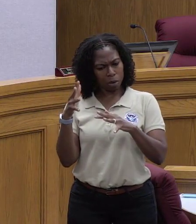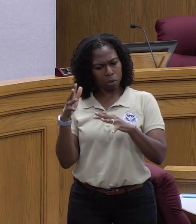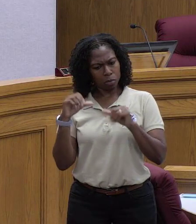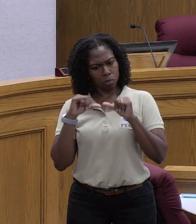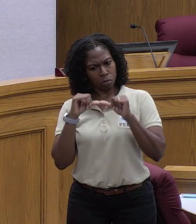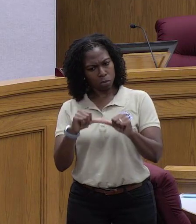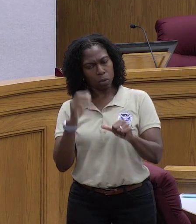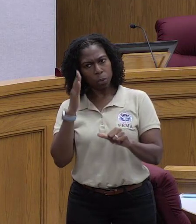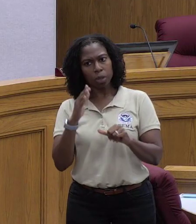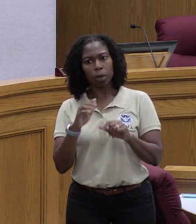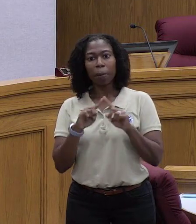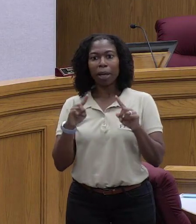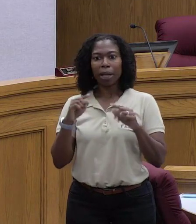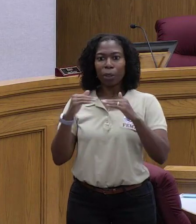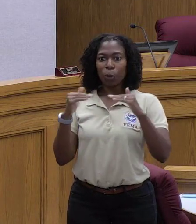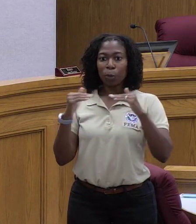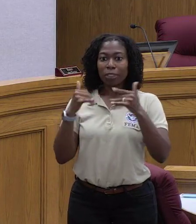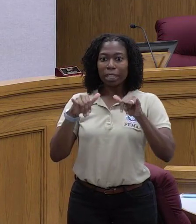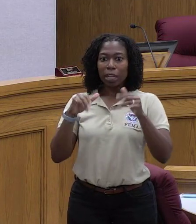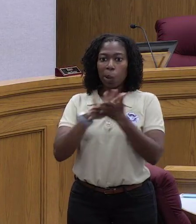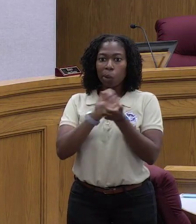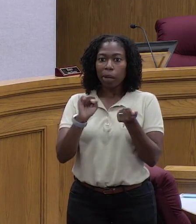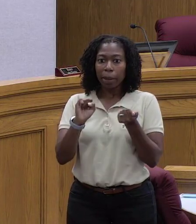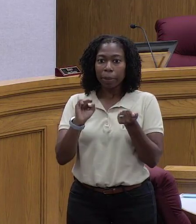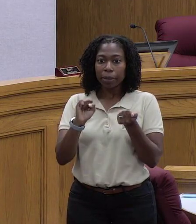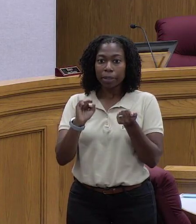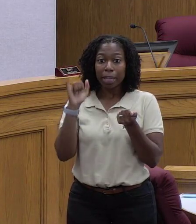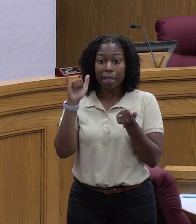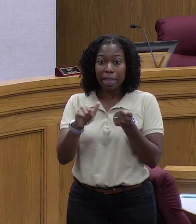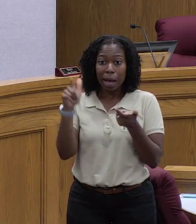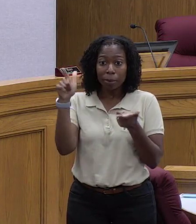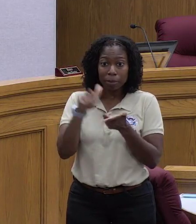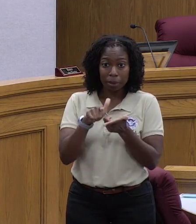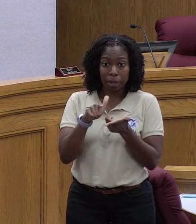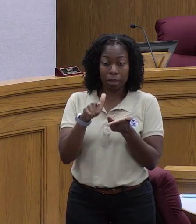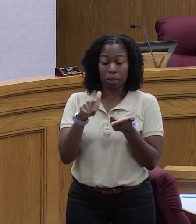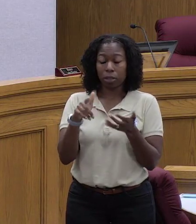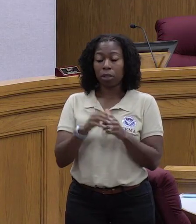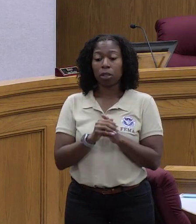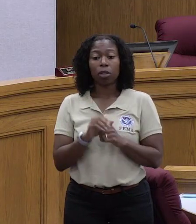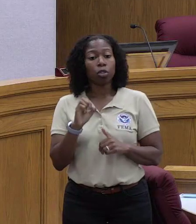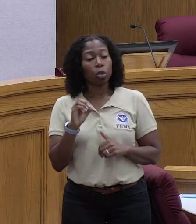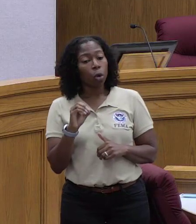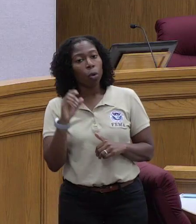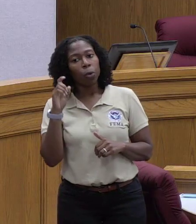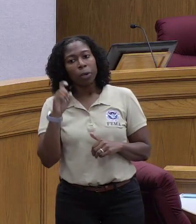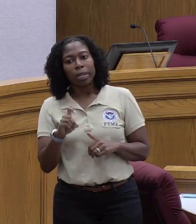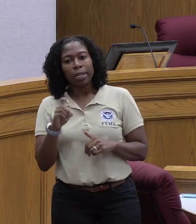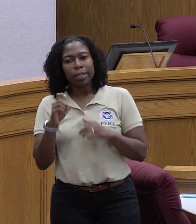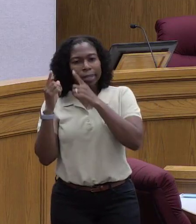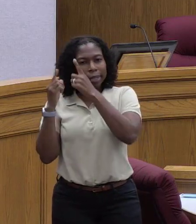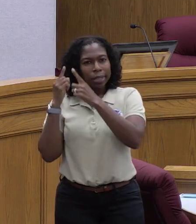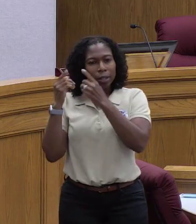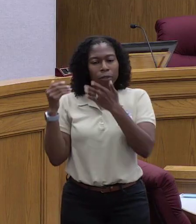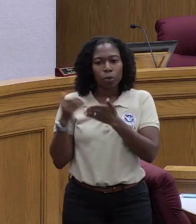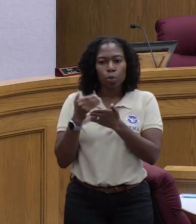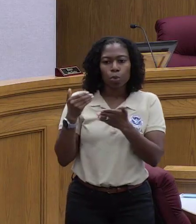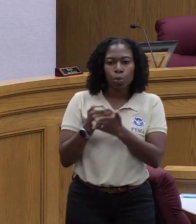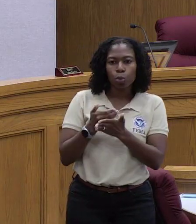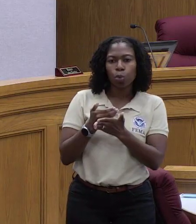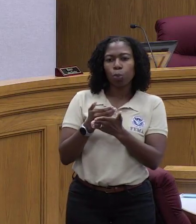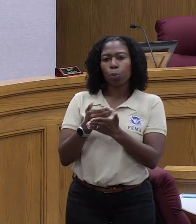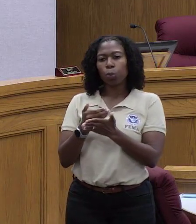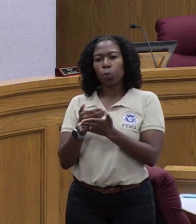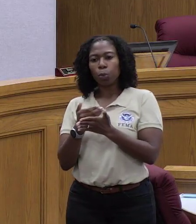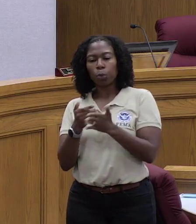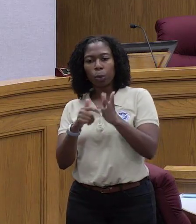was a mitigation effort. So when we rebuild, we're looking strongly at upping that even more. Costs a little more now, but